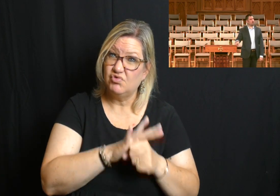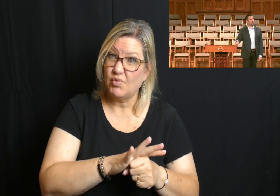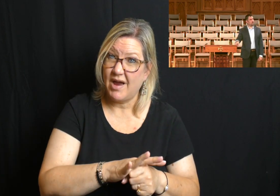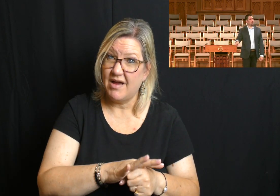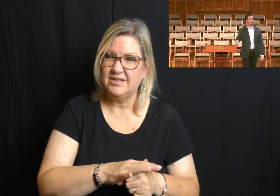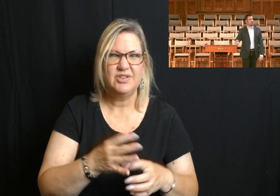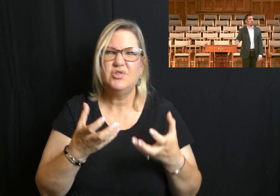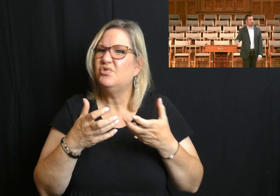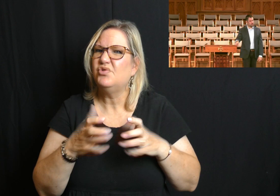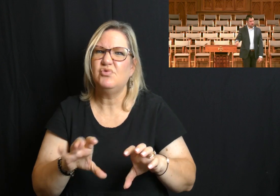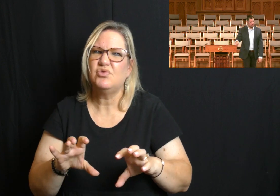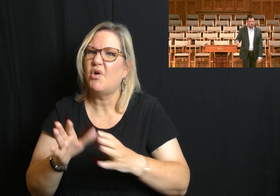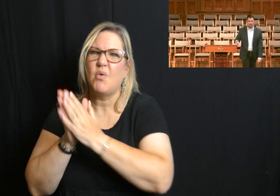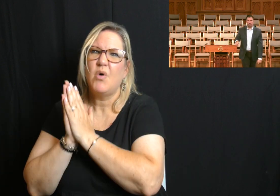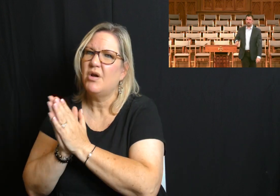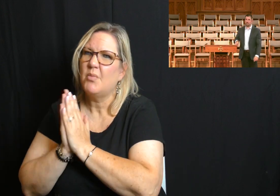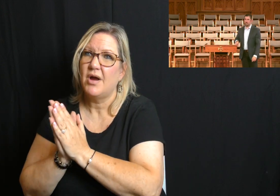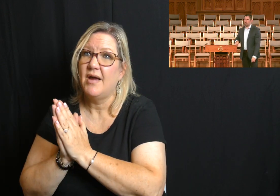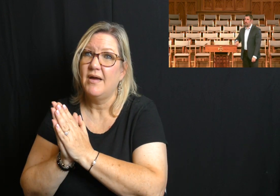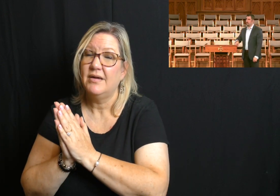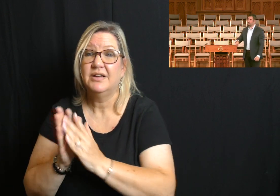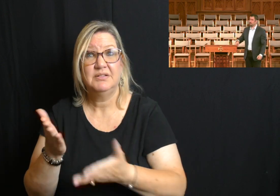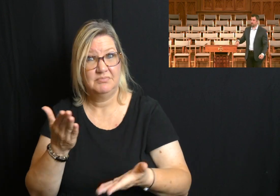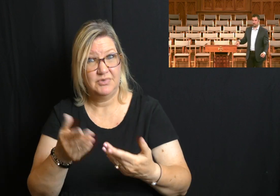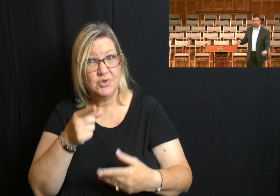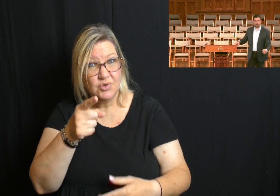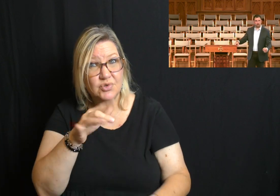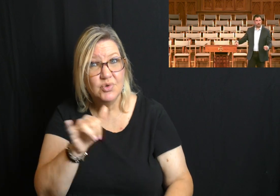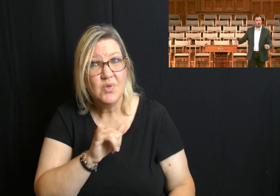You do that too. Don't judge me. I see your judging eyes.